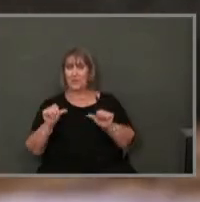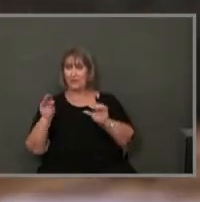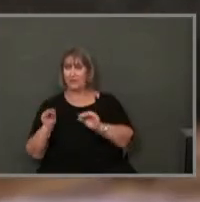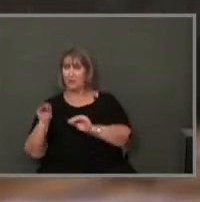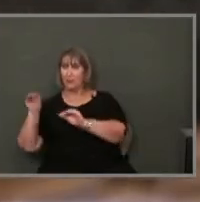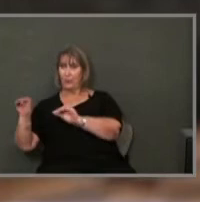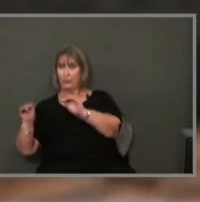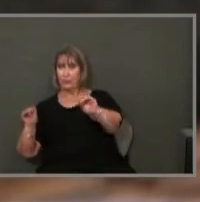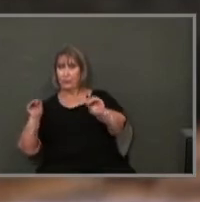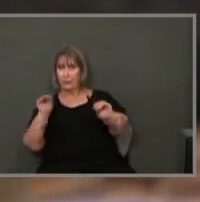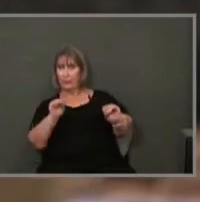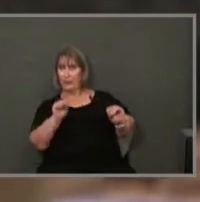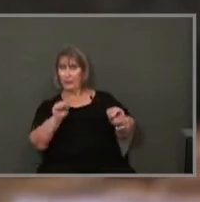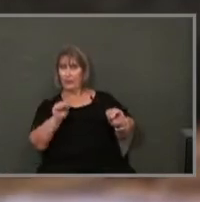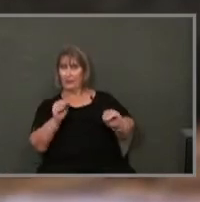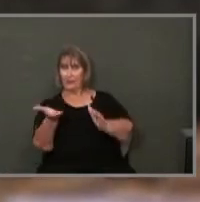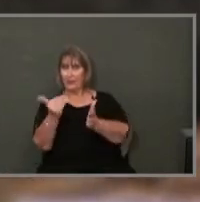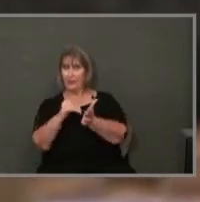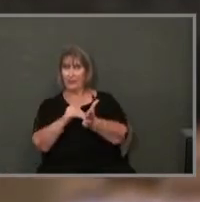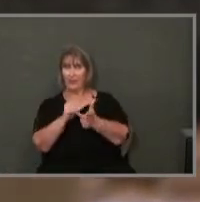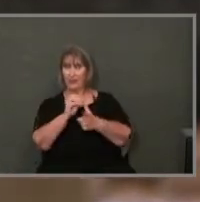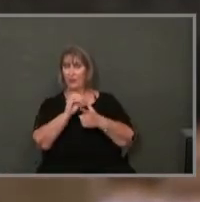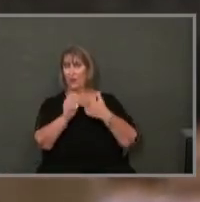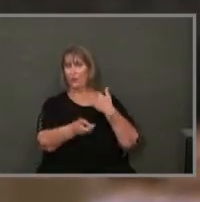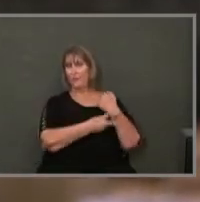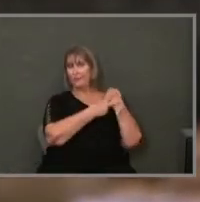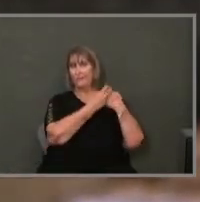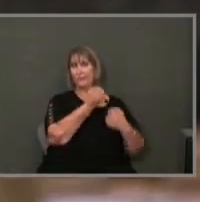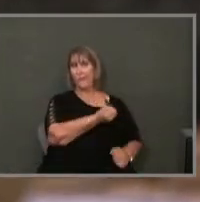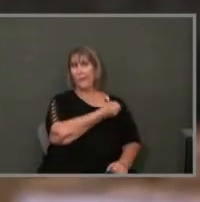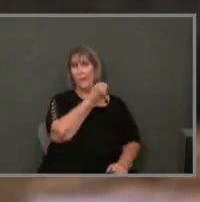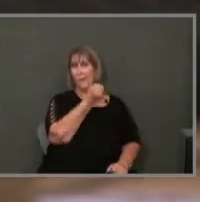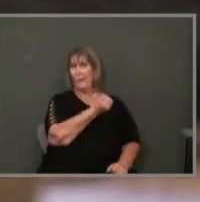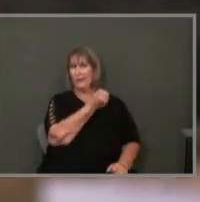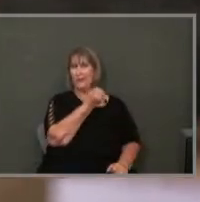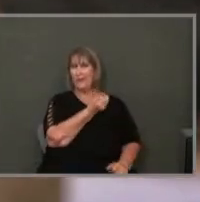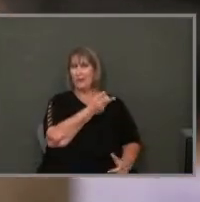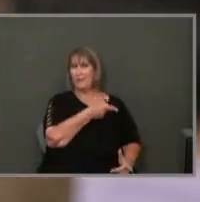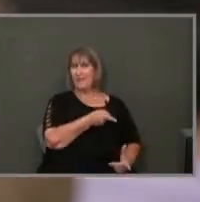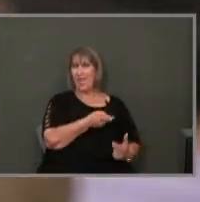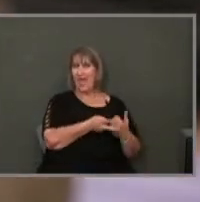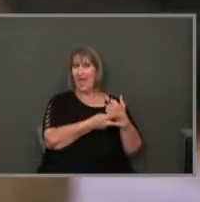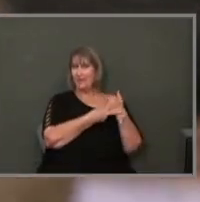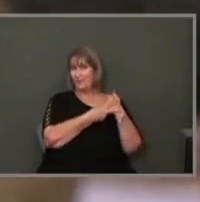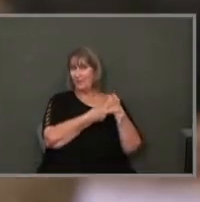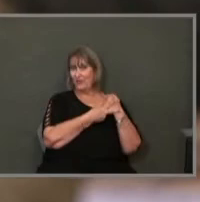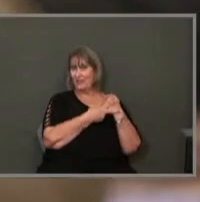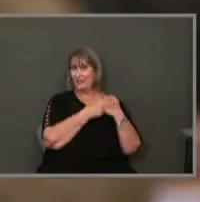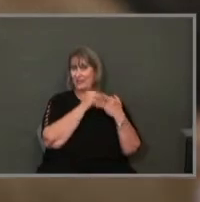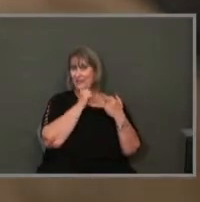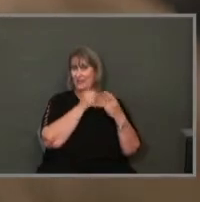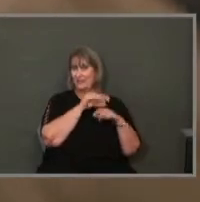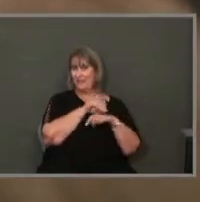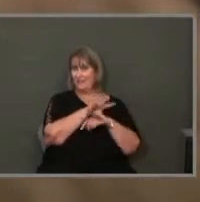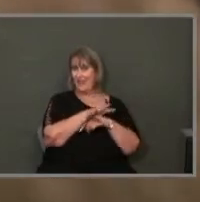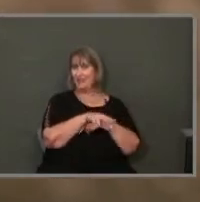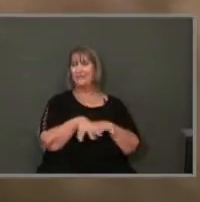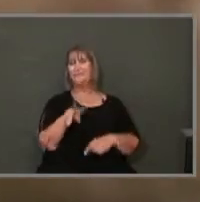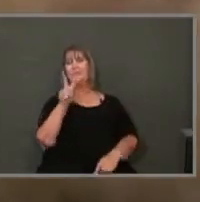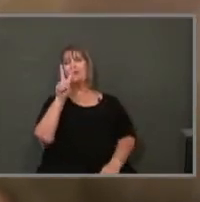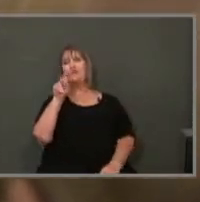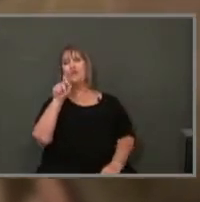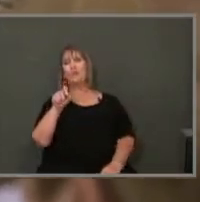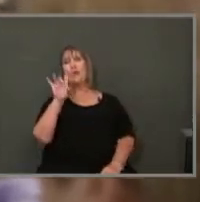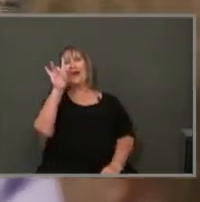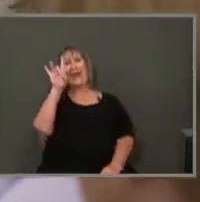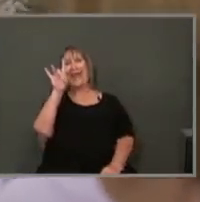where they were to begin with? Or are they just going to be, does that preservation not apply to those that were removed? So the $2.8 million you're talking about, that funds